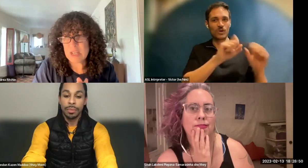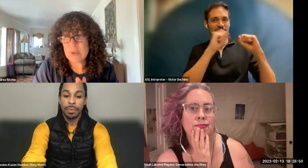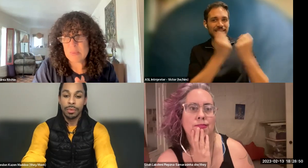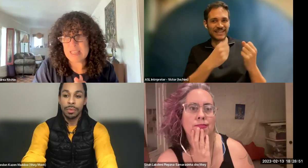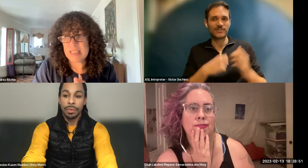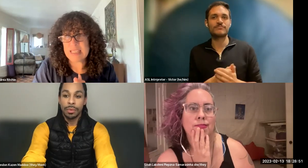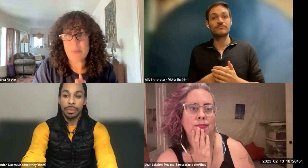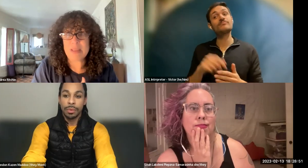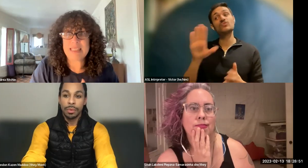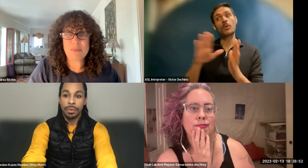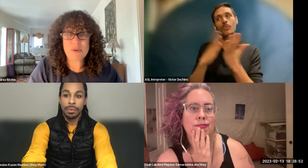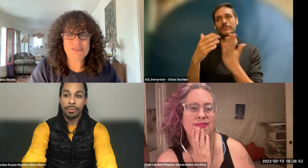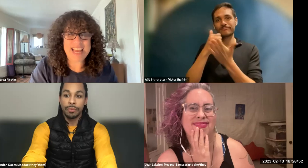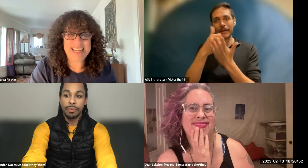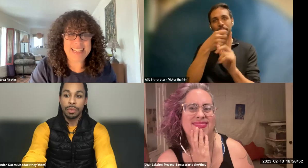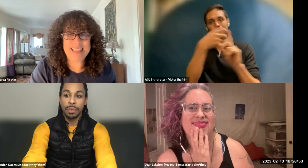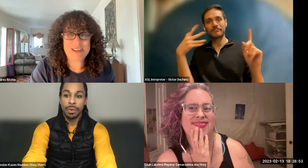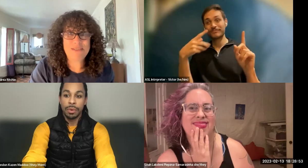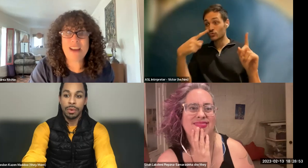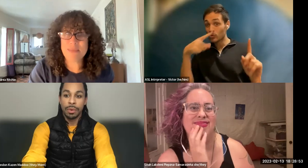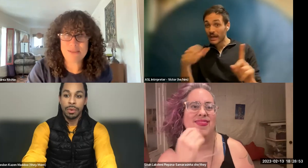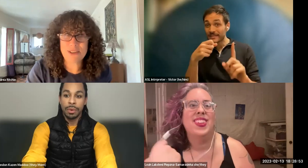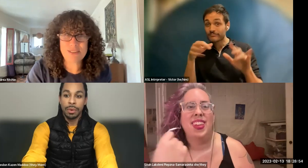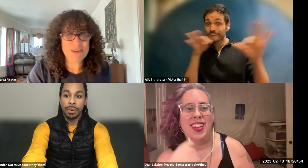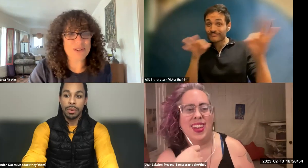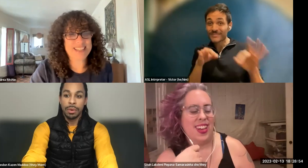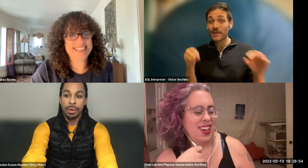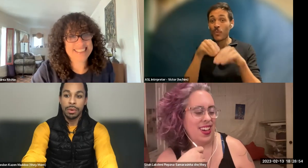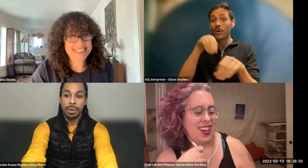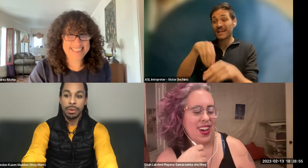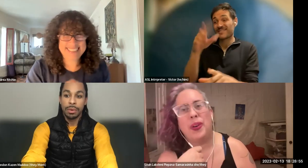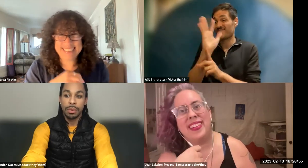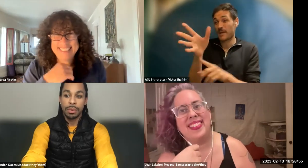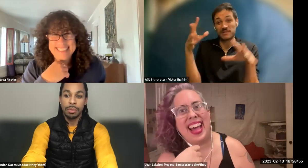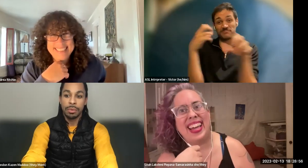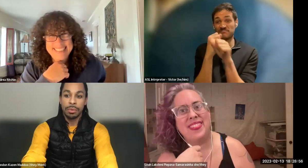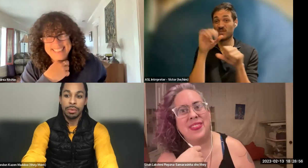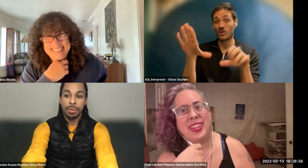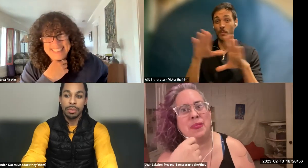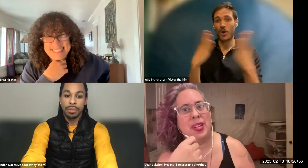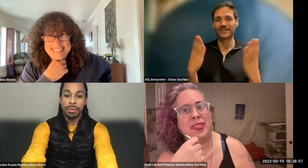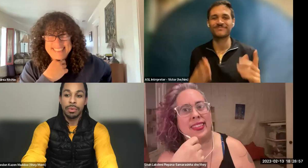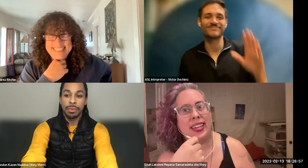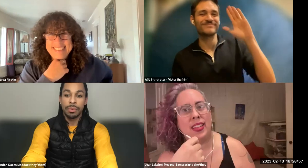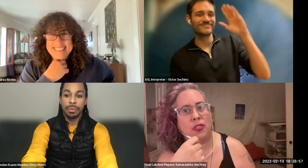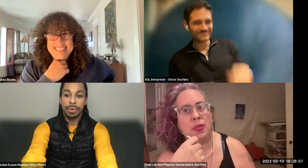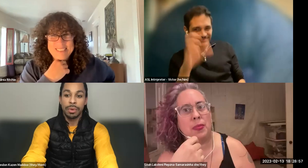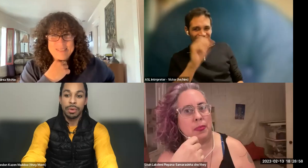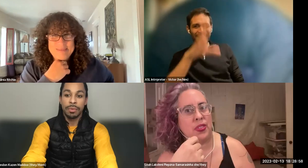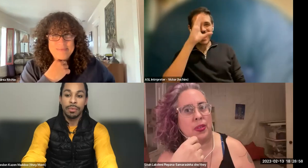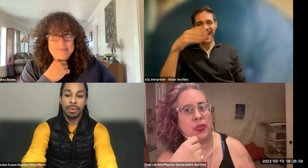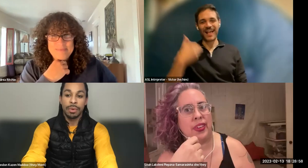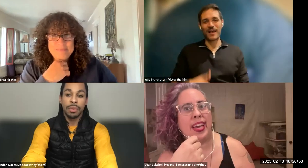So can you please help us see more of that in the 5-minute version of your book? Always. Hi, everybody. My name is